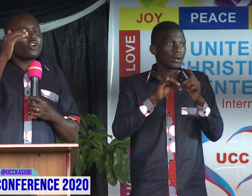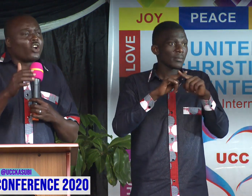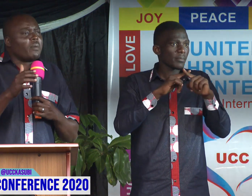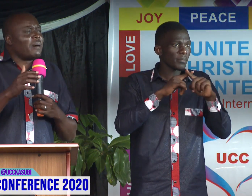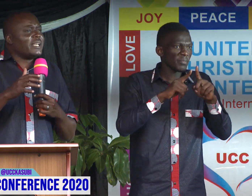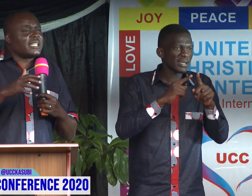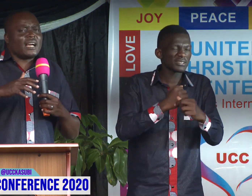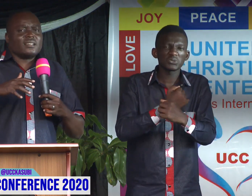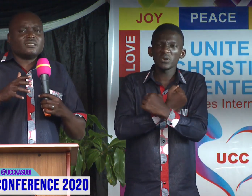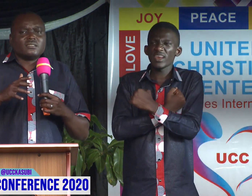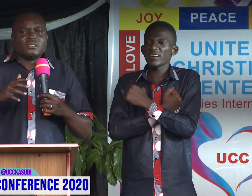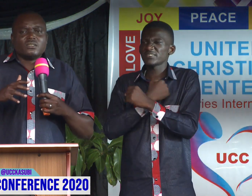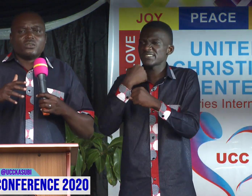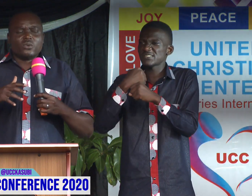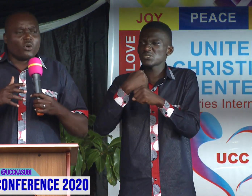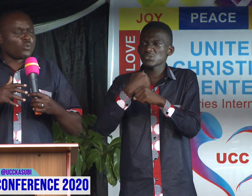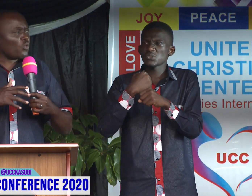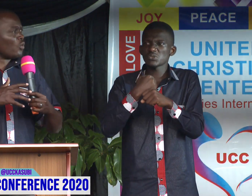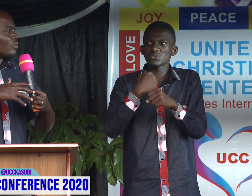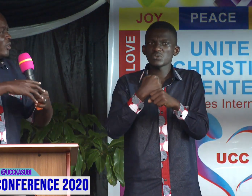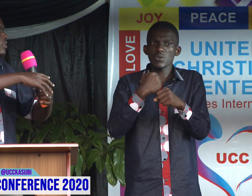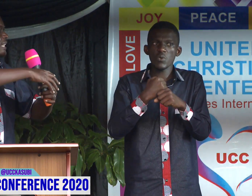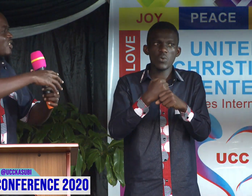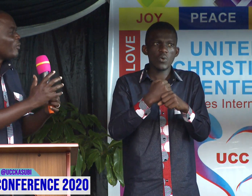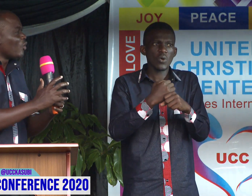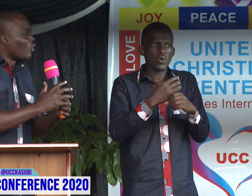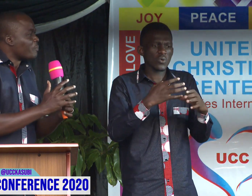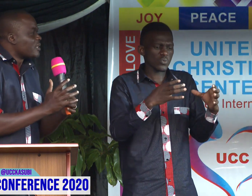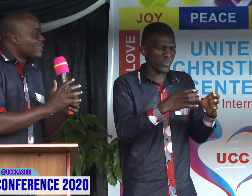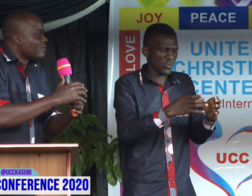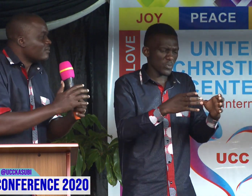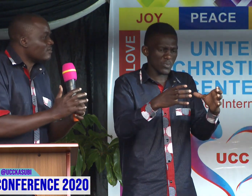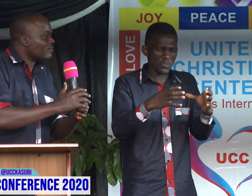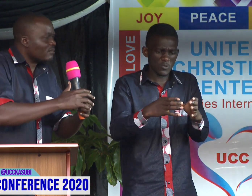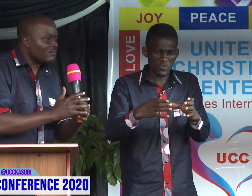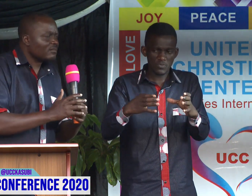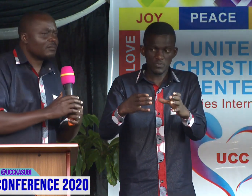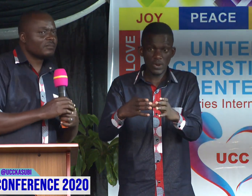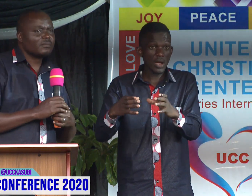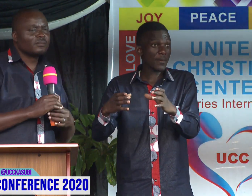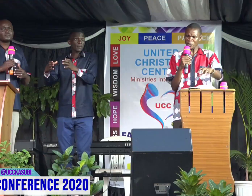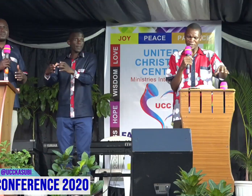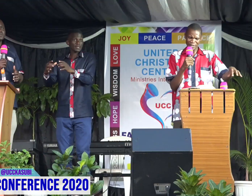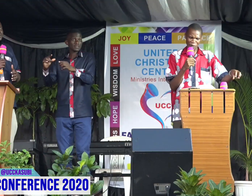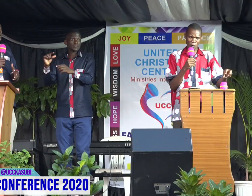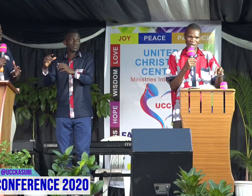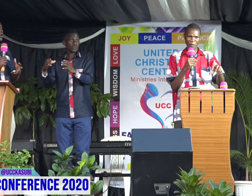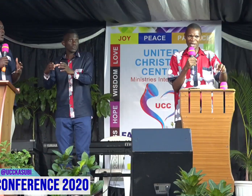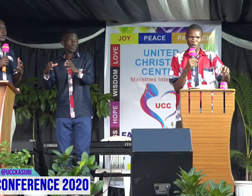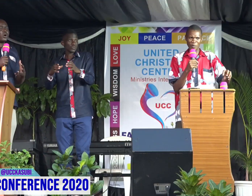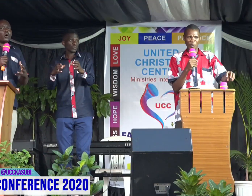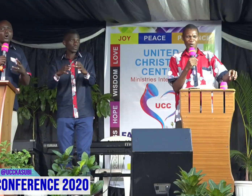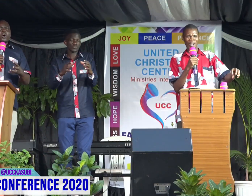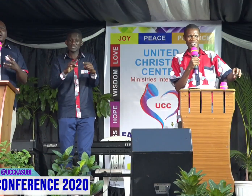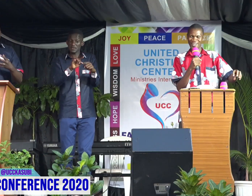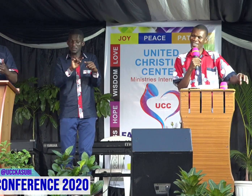yagala nyokolo babu hita. Obukukulu. You know these small groups. When you want to make factions. Okweyawula